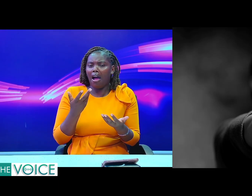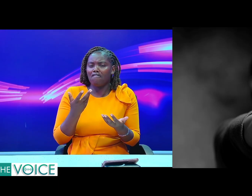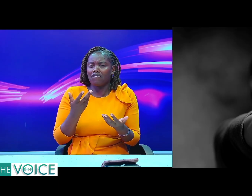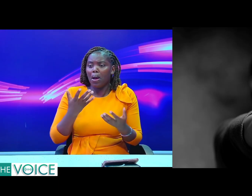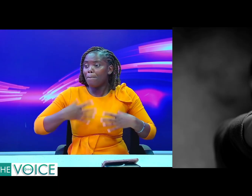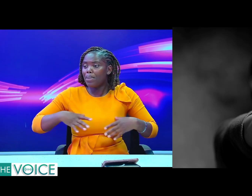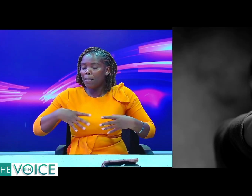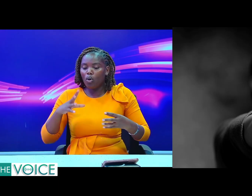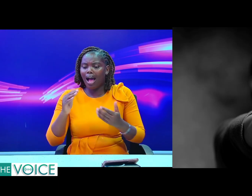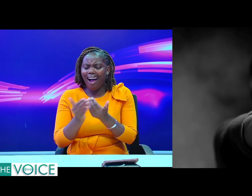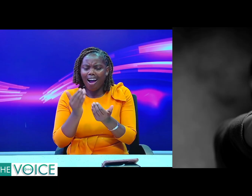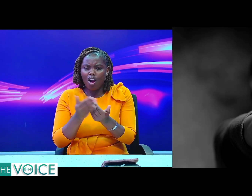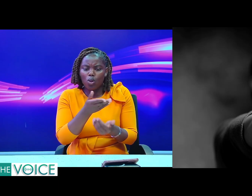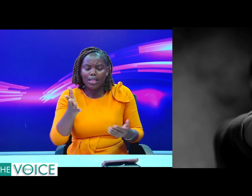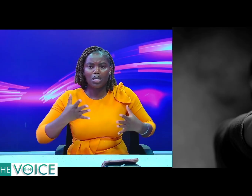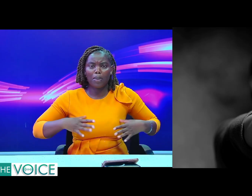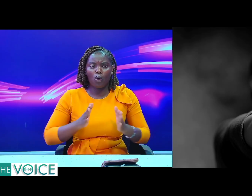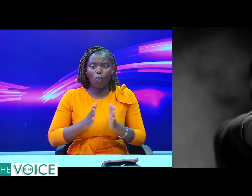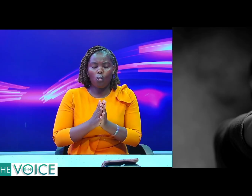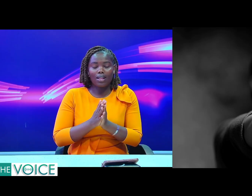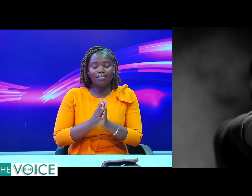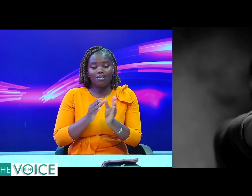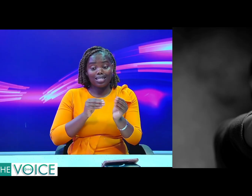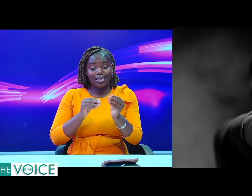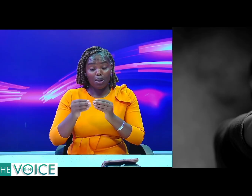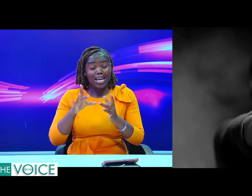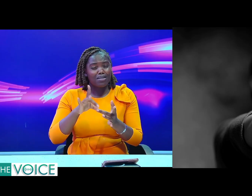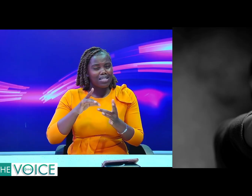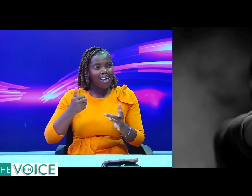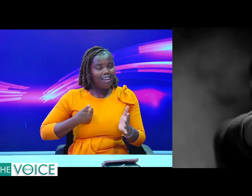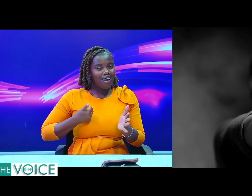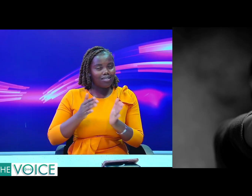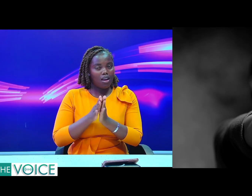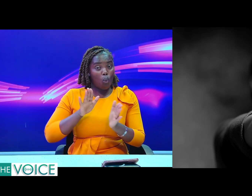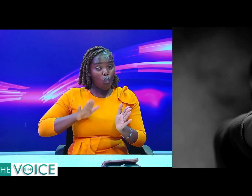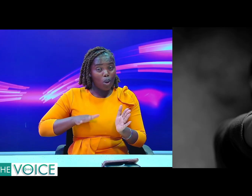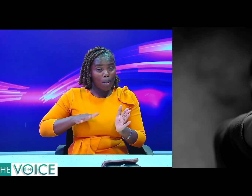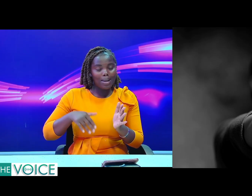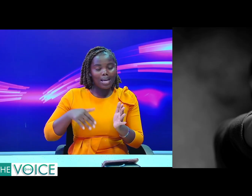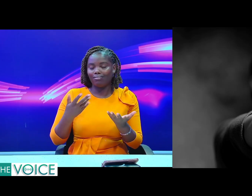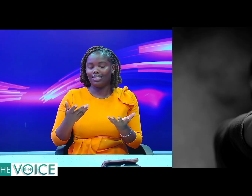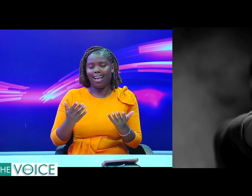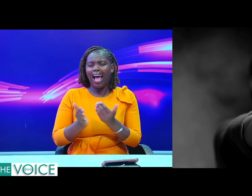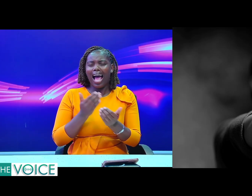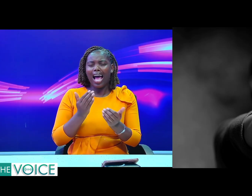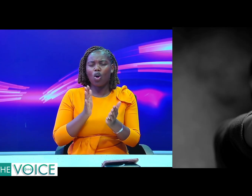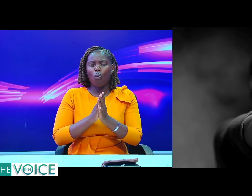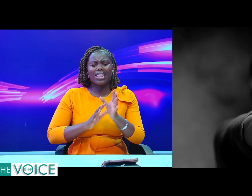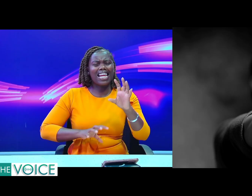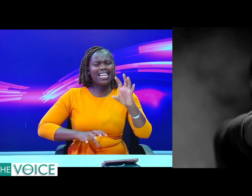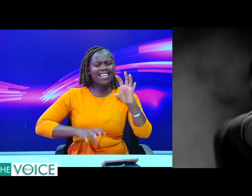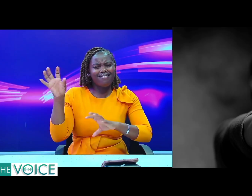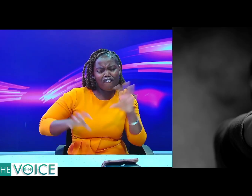Now, what happens is that maybe, people who are supposed to, in the case of persons with disability, the people